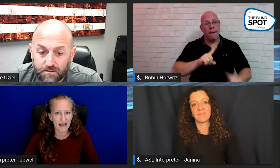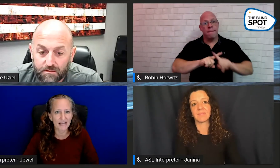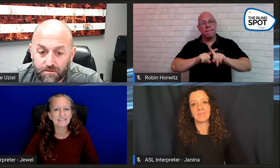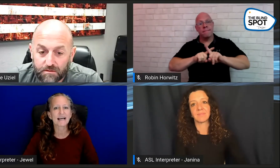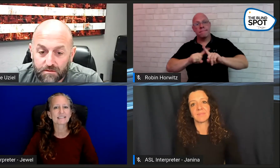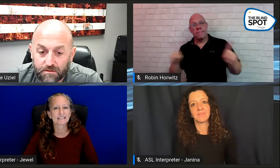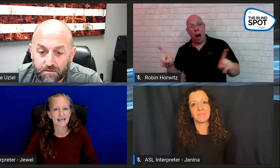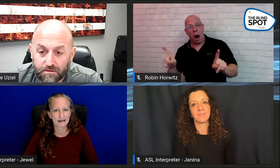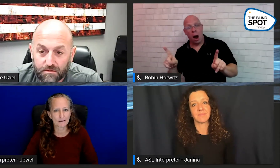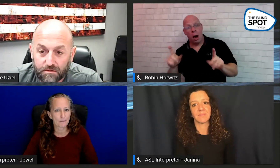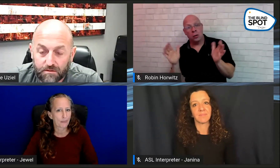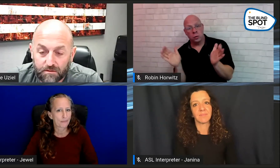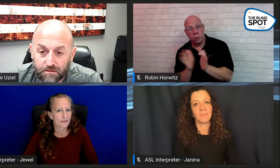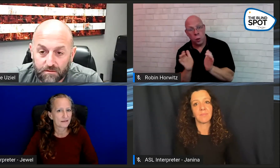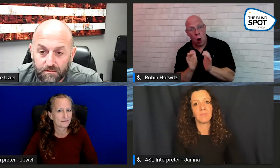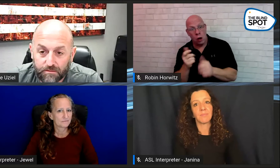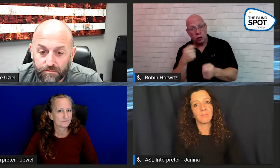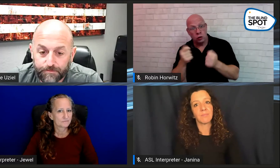was buying Tesla,